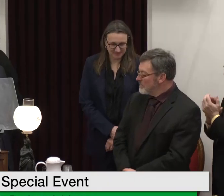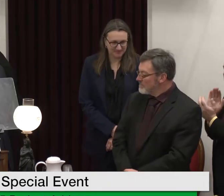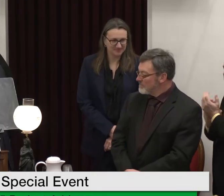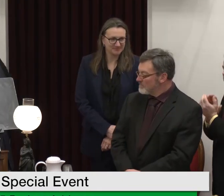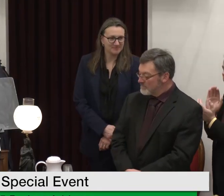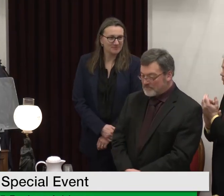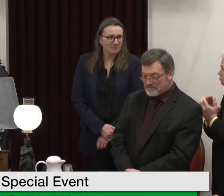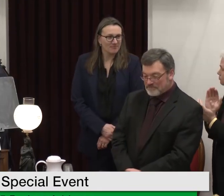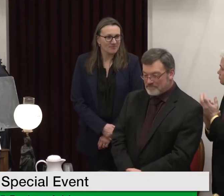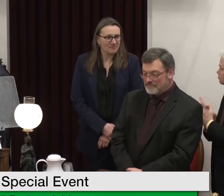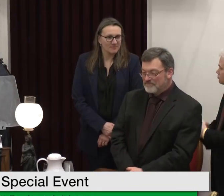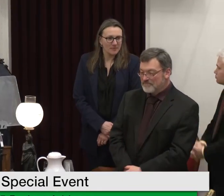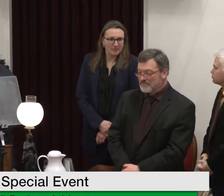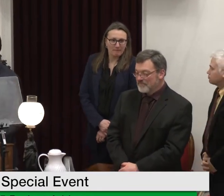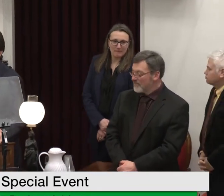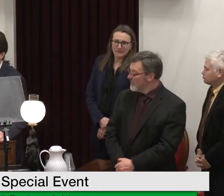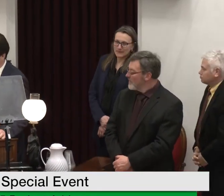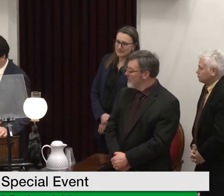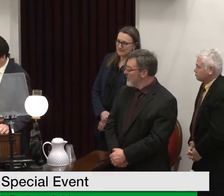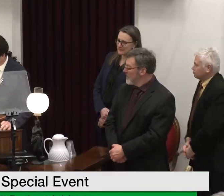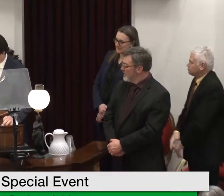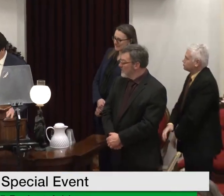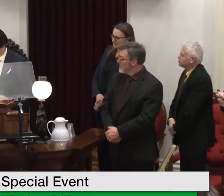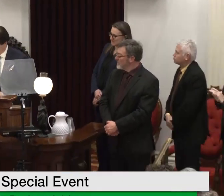they want keep